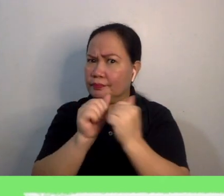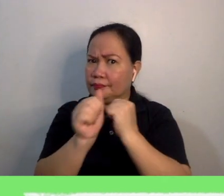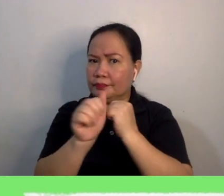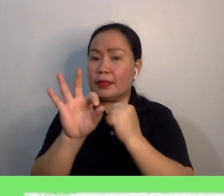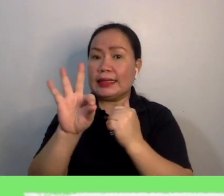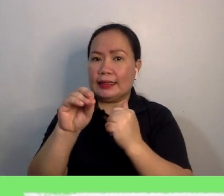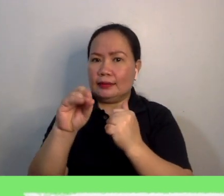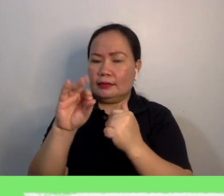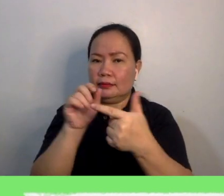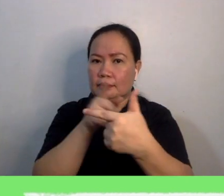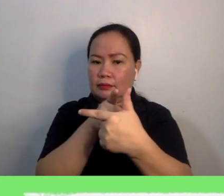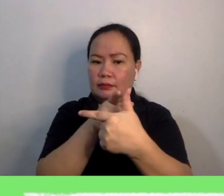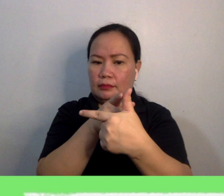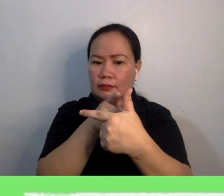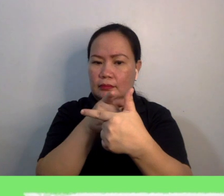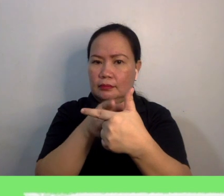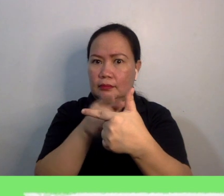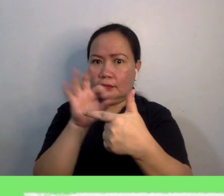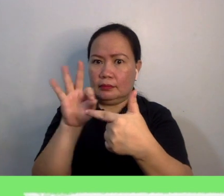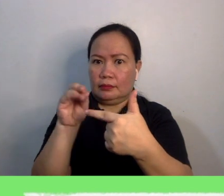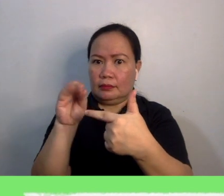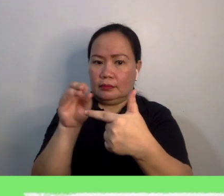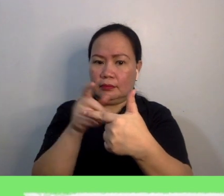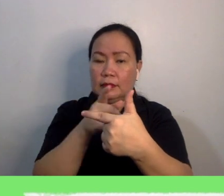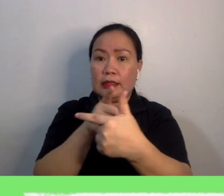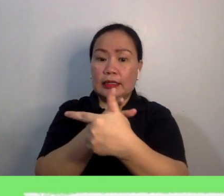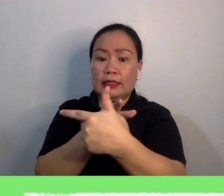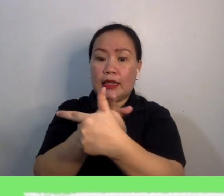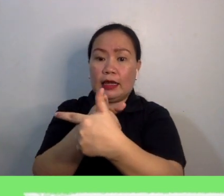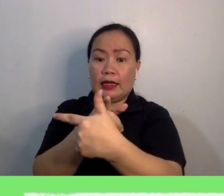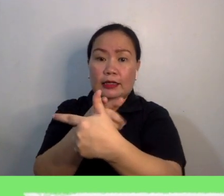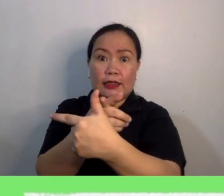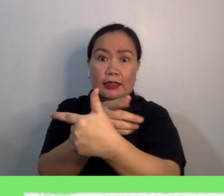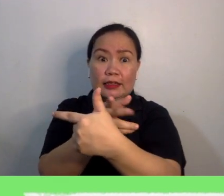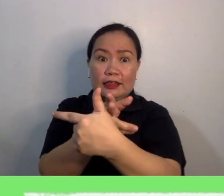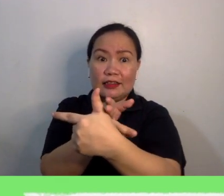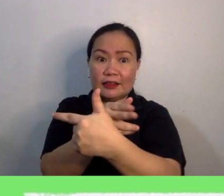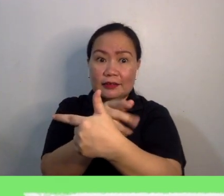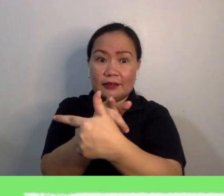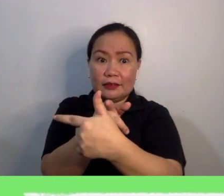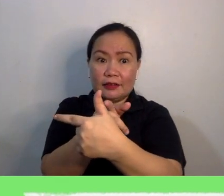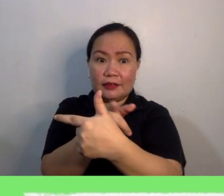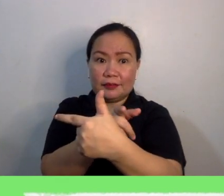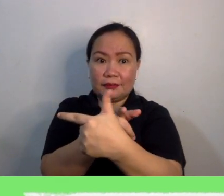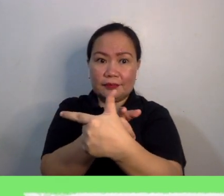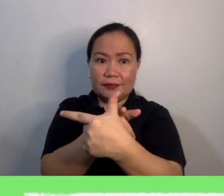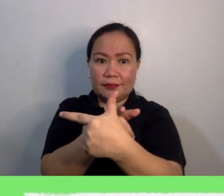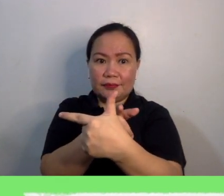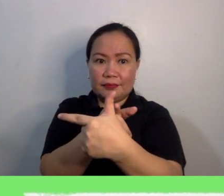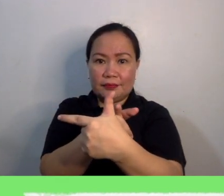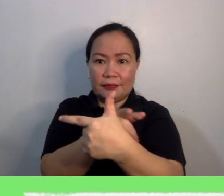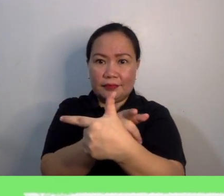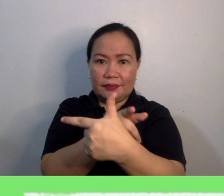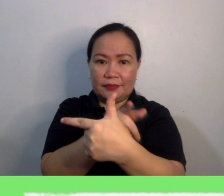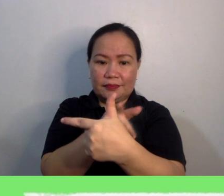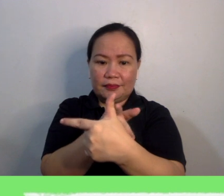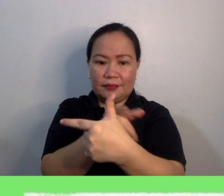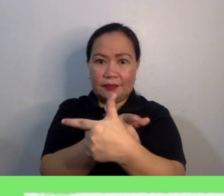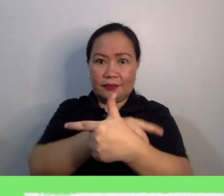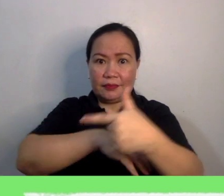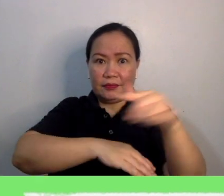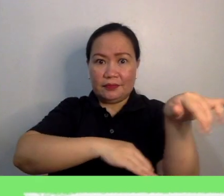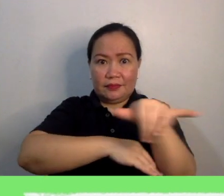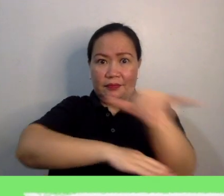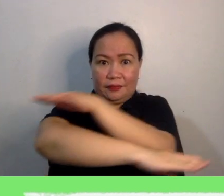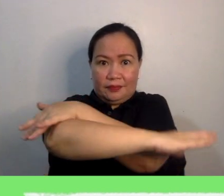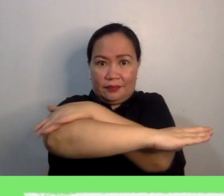is 90. So, if this is 90, therefore this is also 90. Why? Kasi linear pair sila, nasa isang line. So,